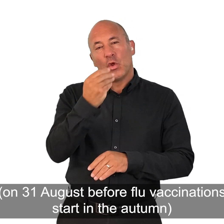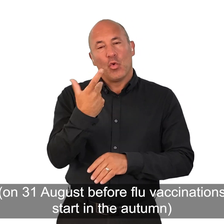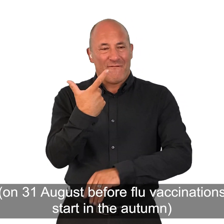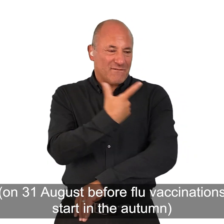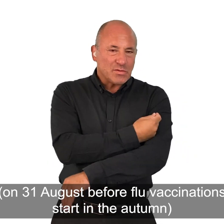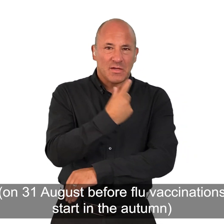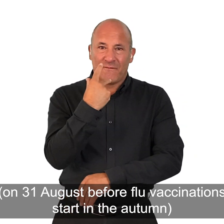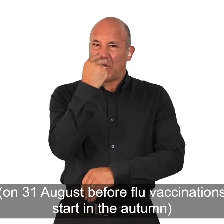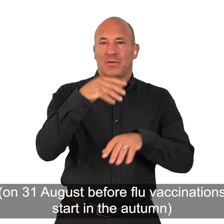autumn.